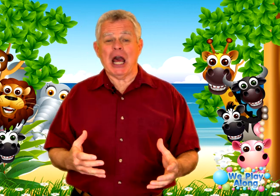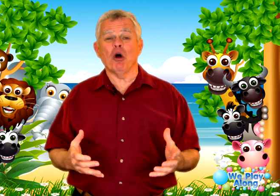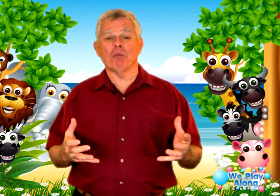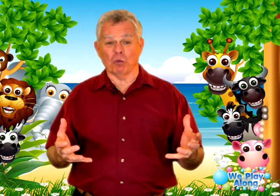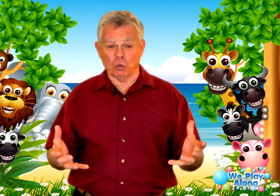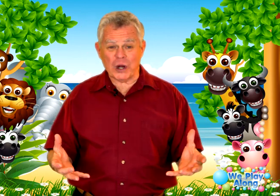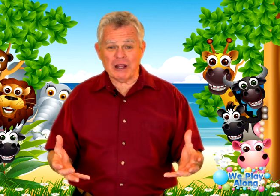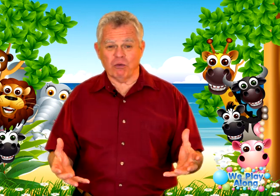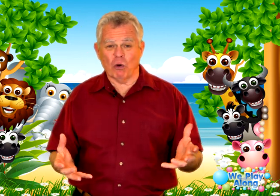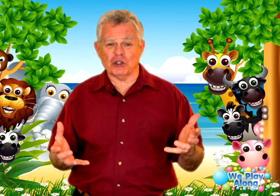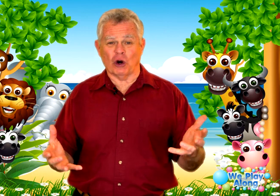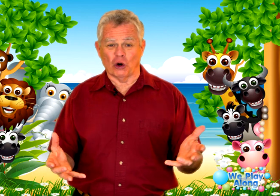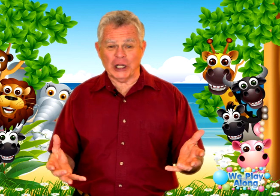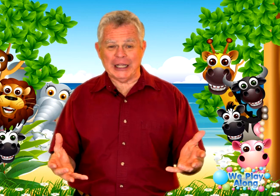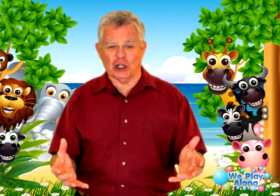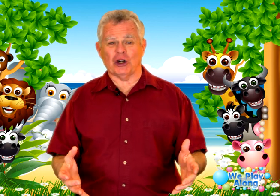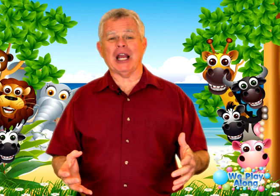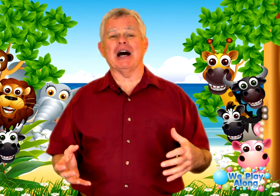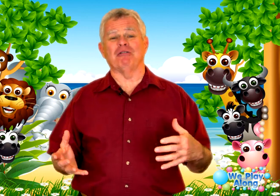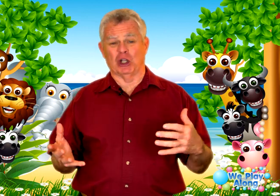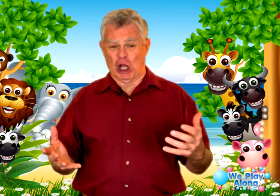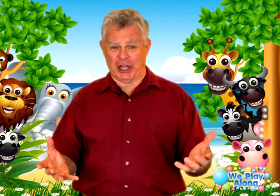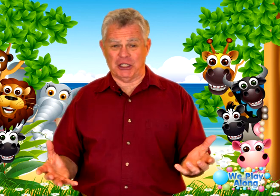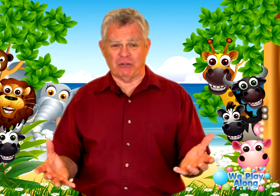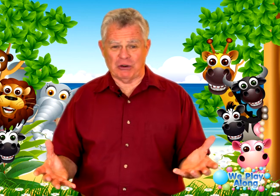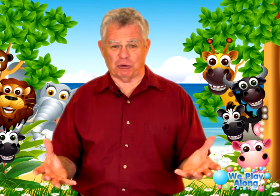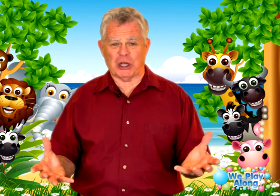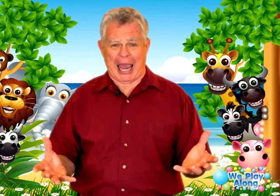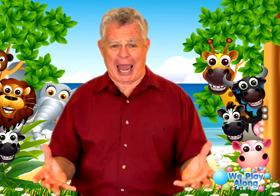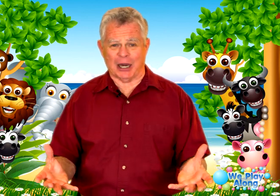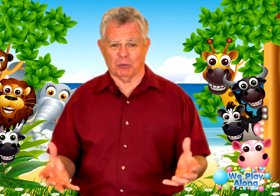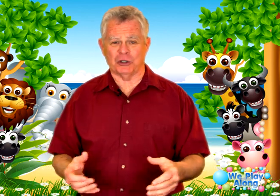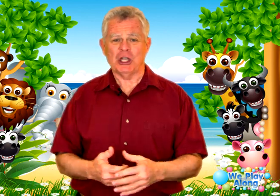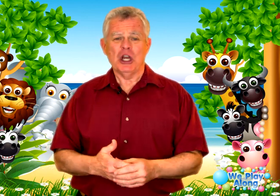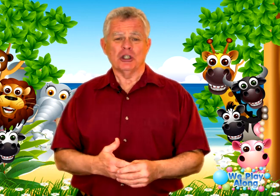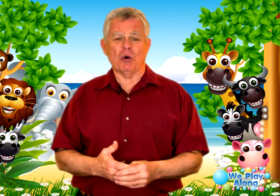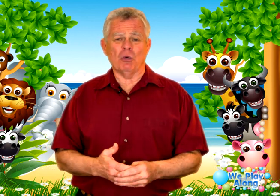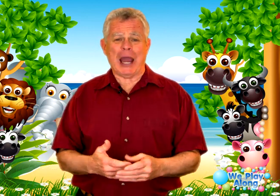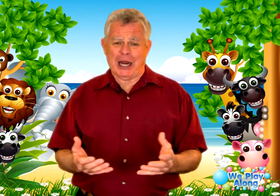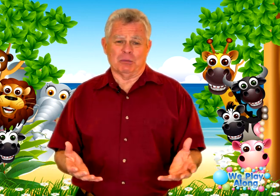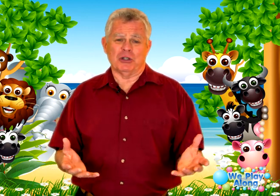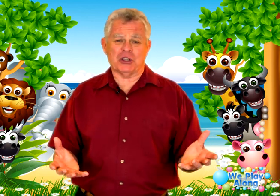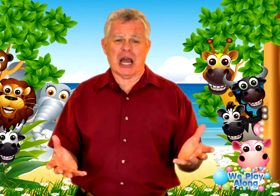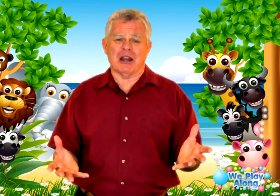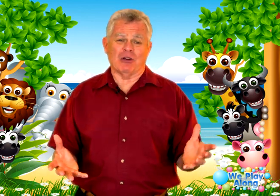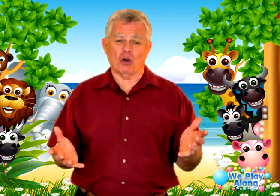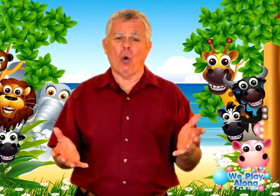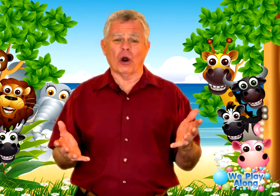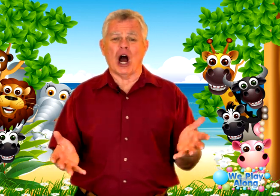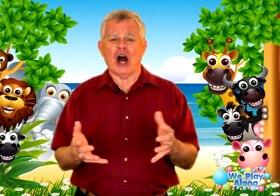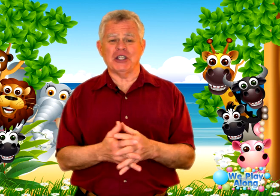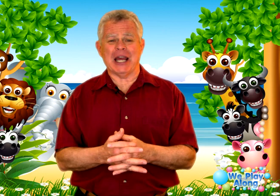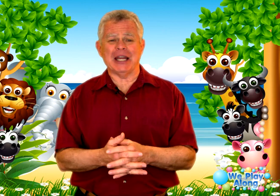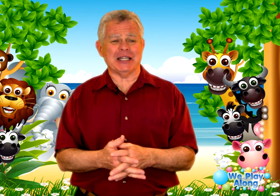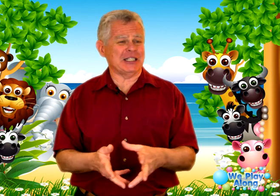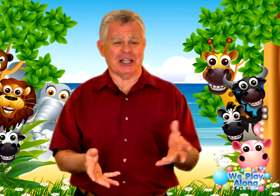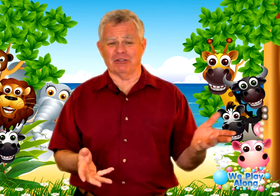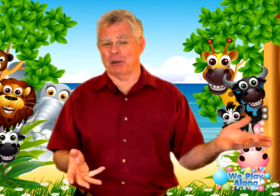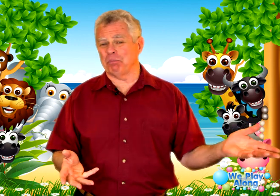help reinforce early learning of lots of different animals. So, animals is kind of a core content. It's in the